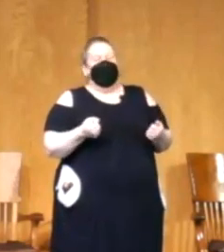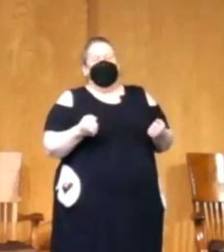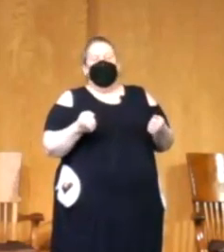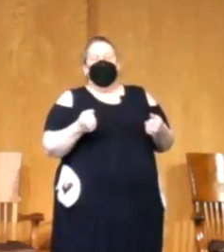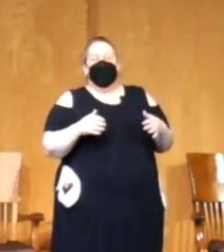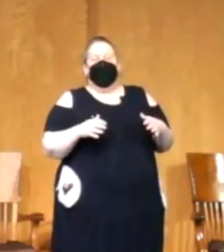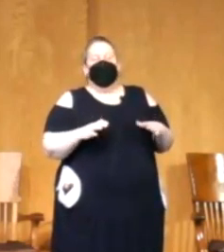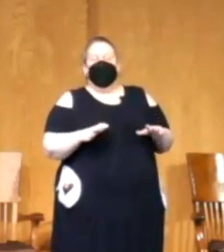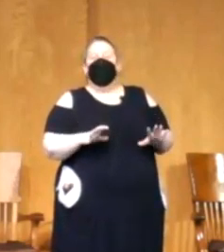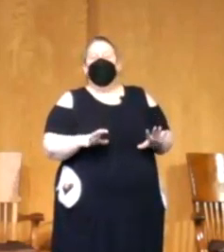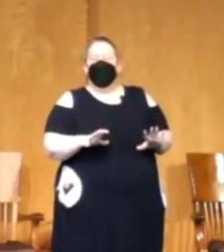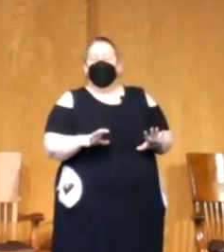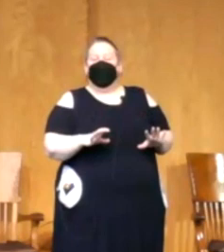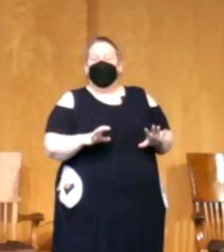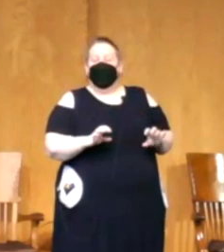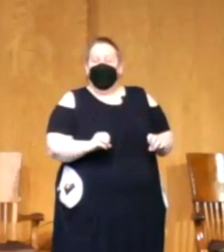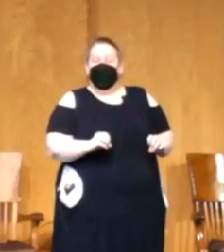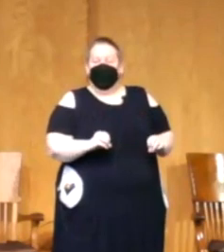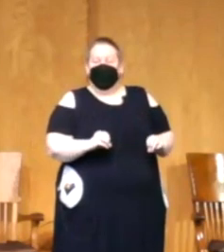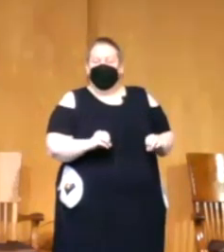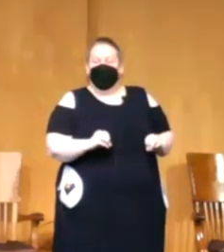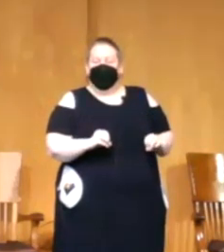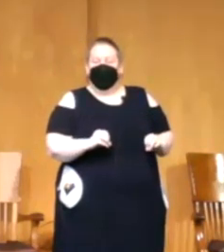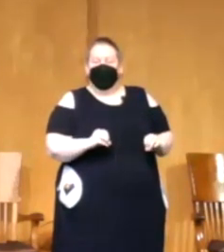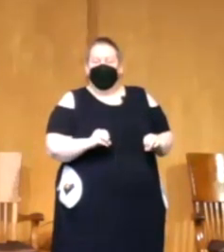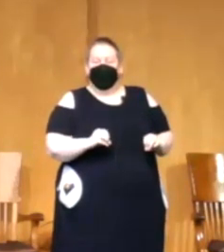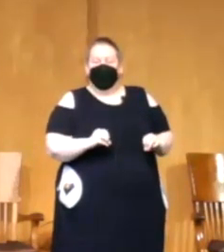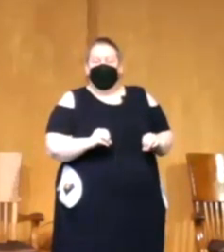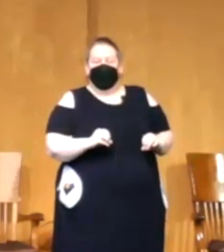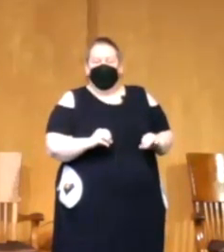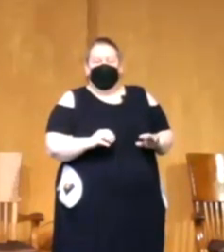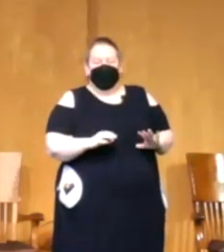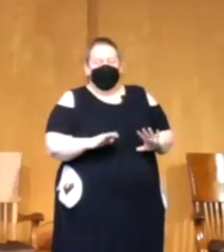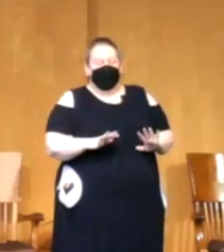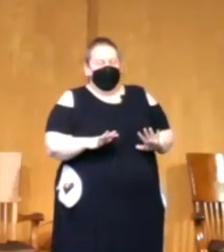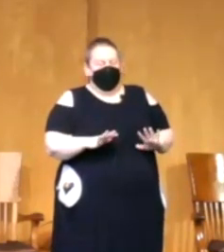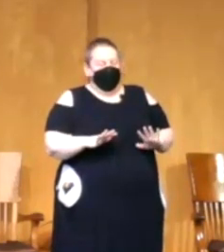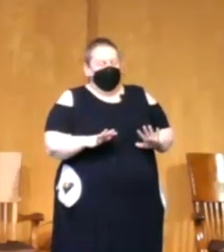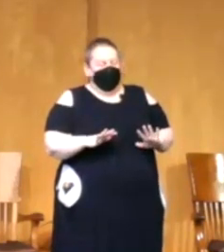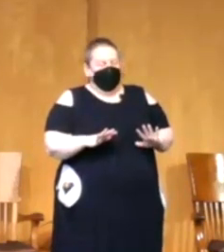who sadly did not survive.